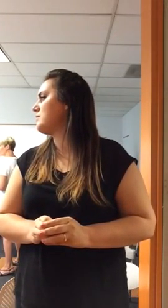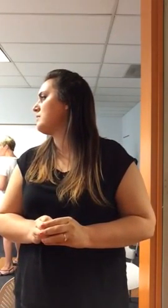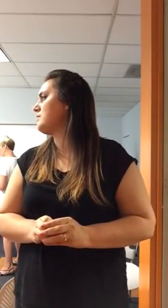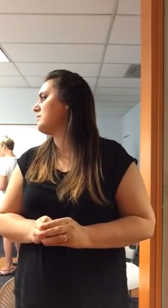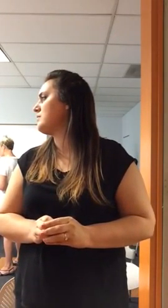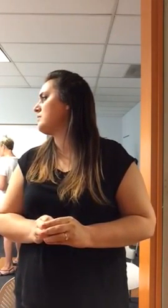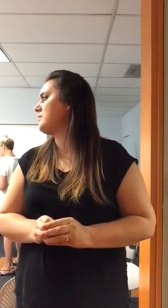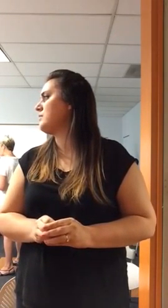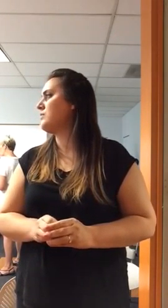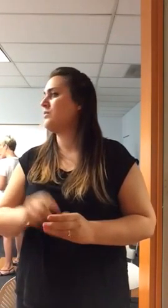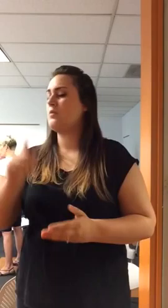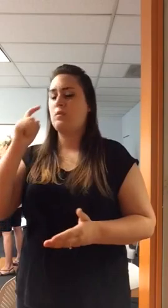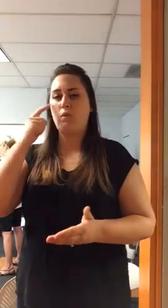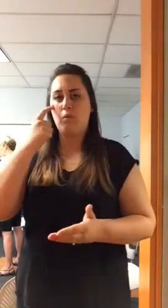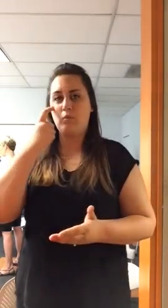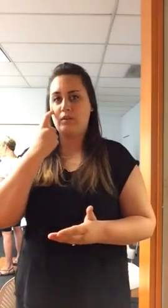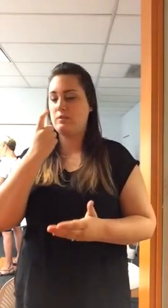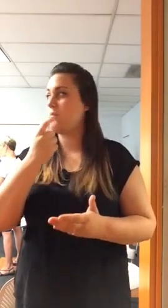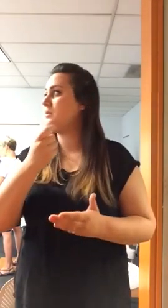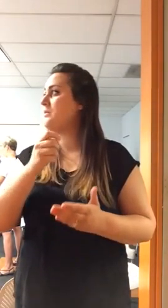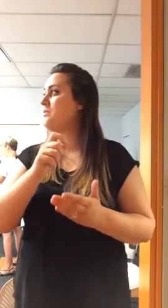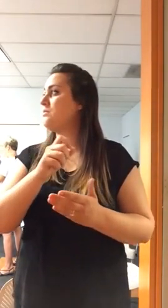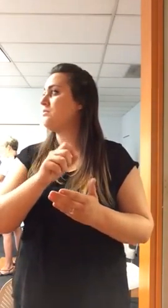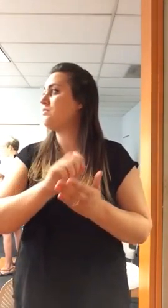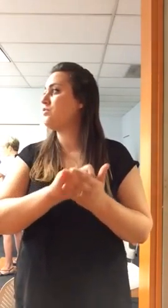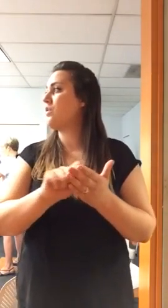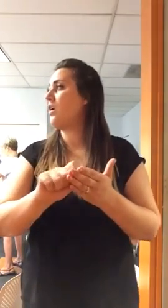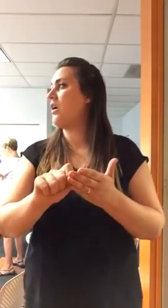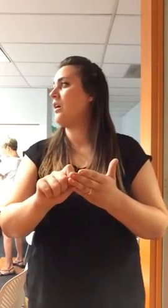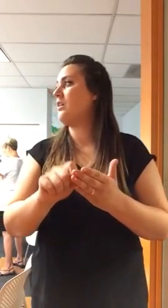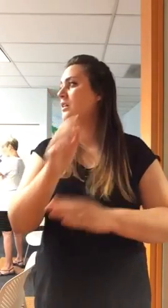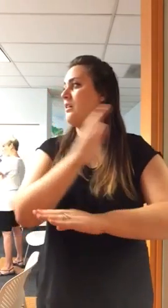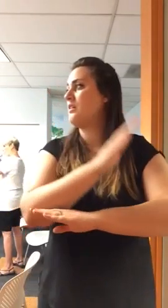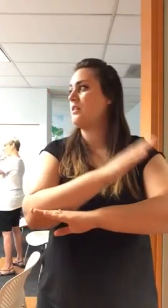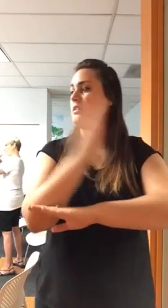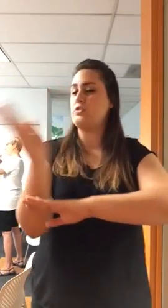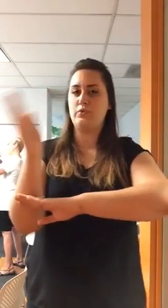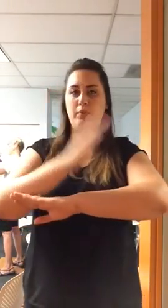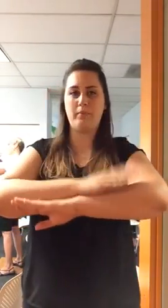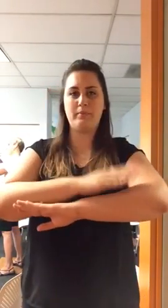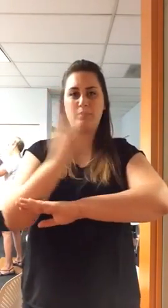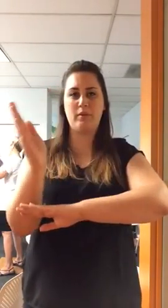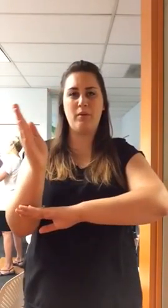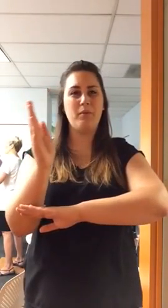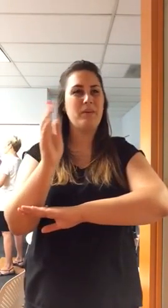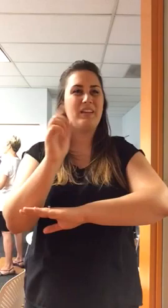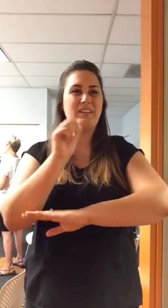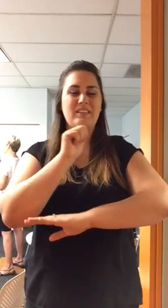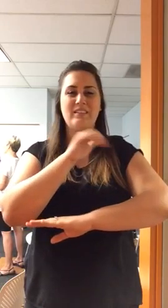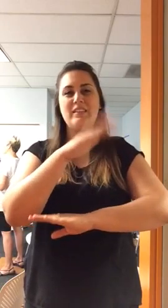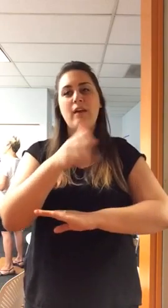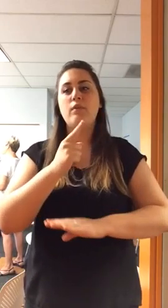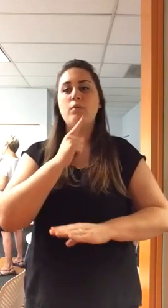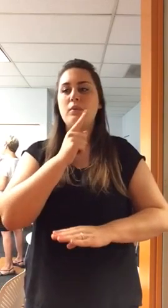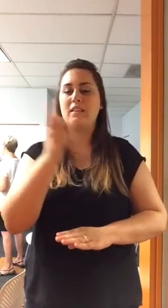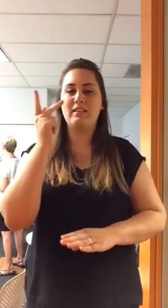But notice we've drawn a continuum. And so very rarely do we see an economy that's stuck right there. Very rarely do we